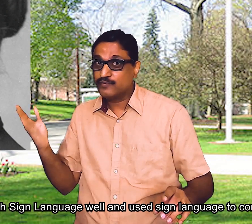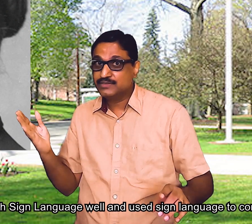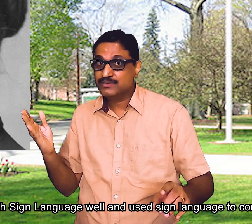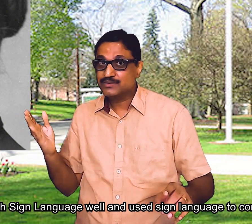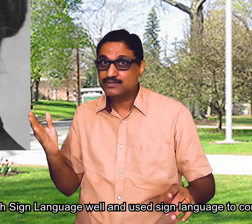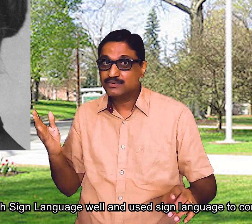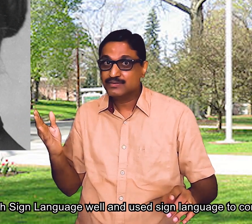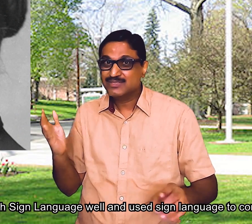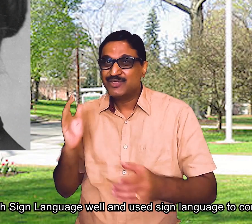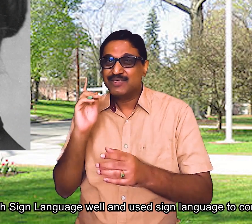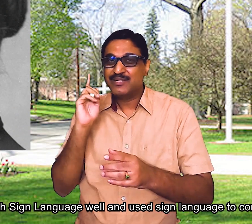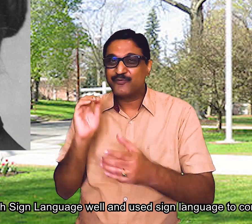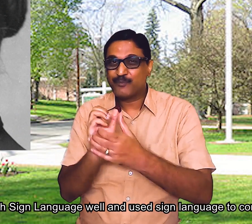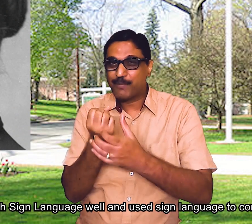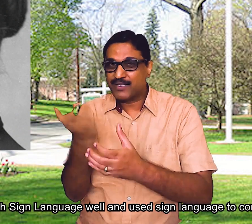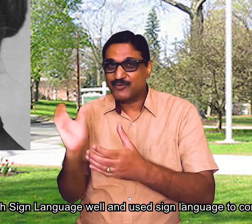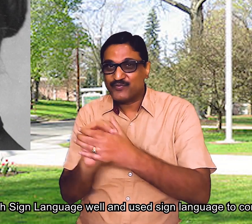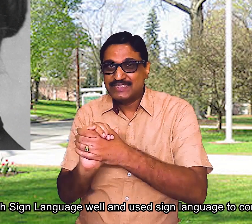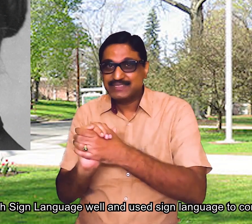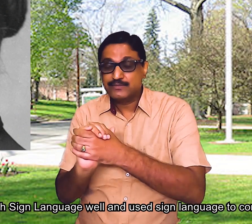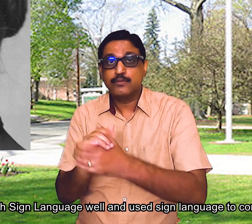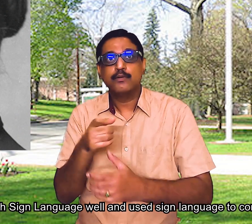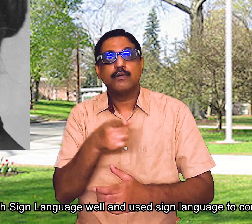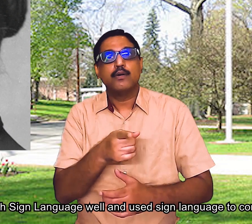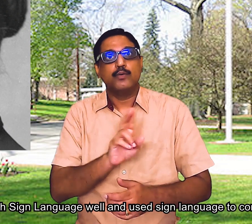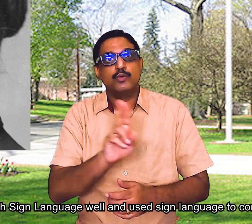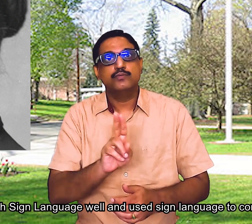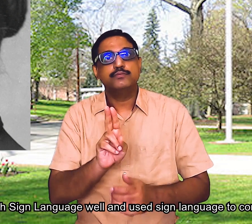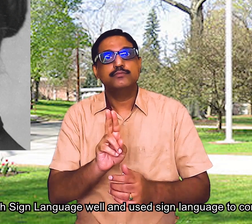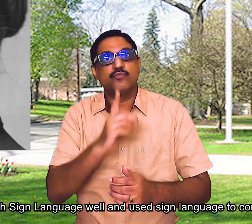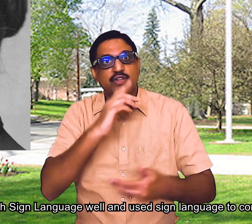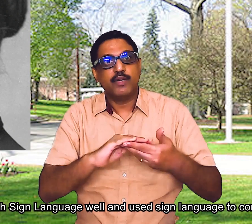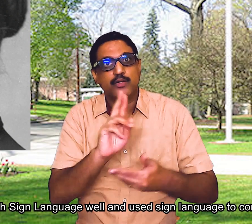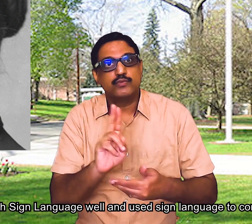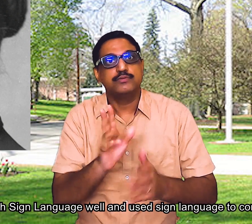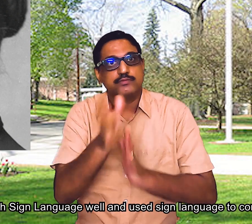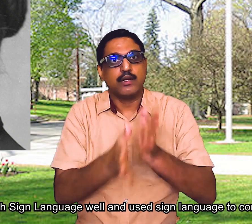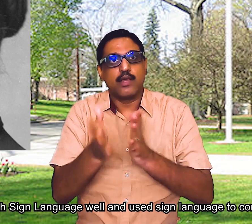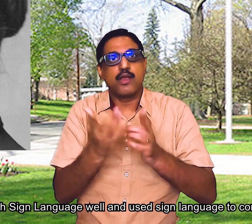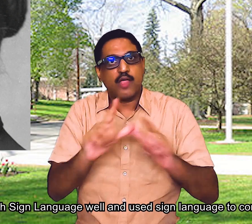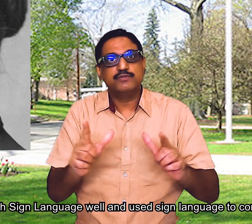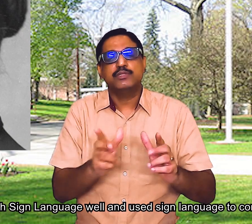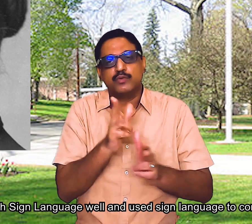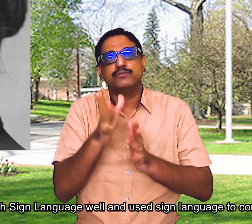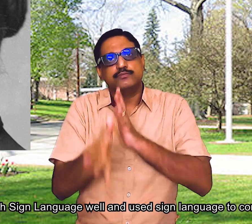But she knew British Sign Language well and used sign language to communicate with her friends.